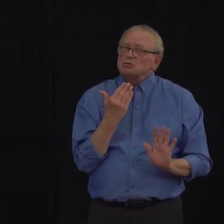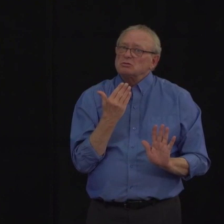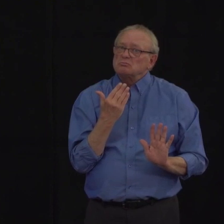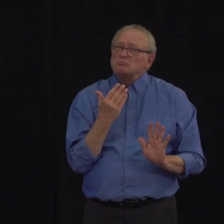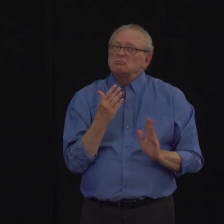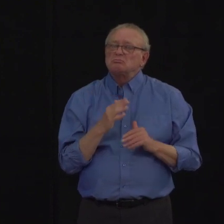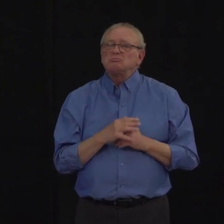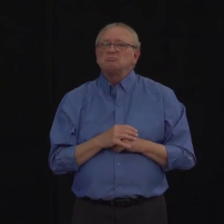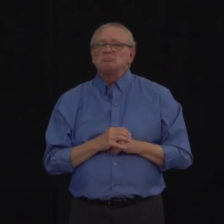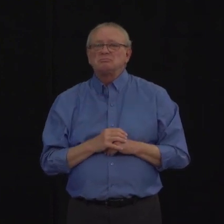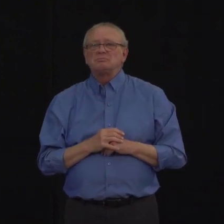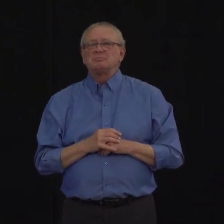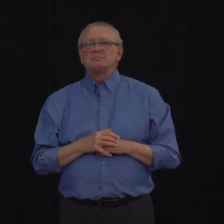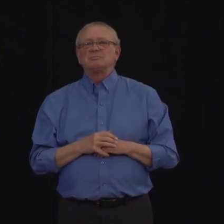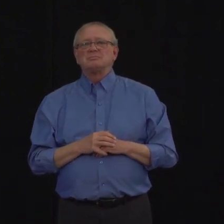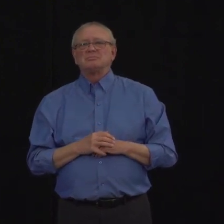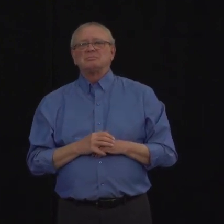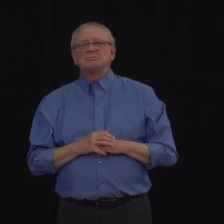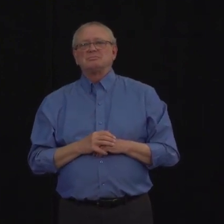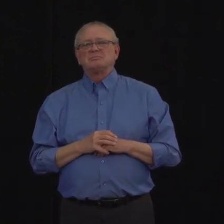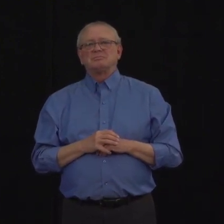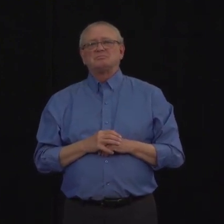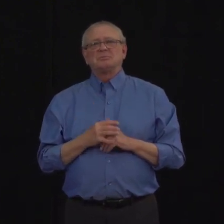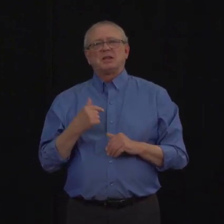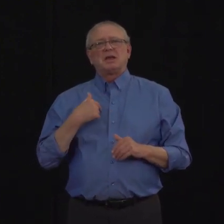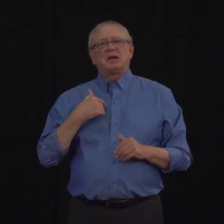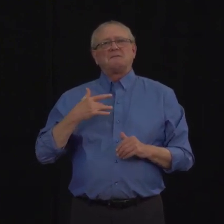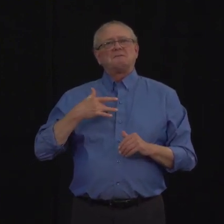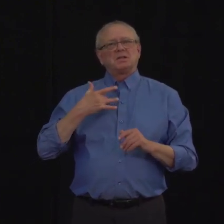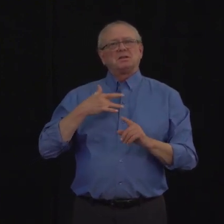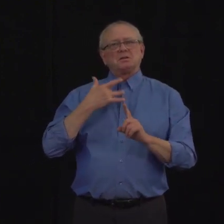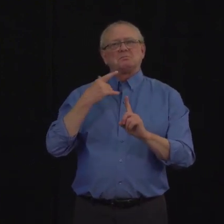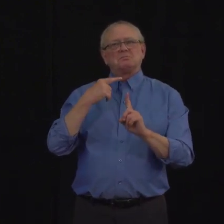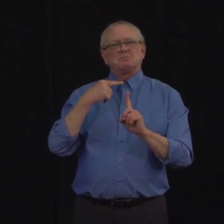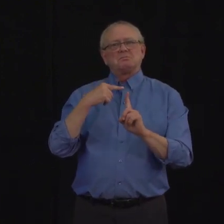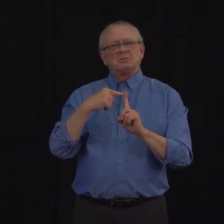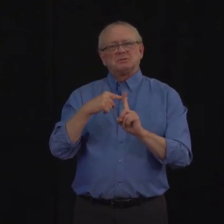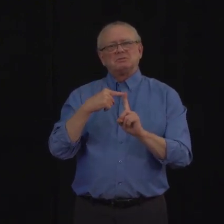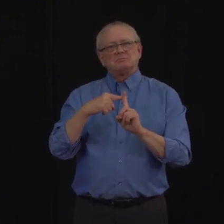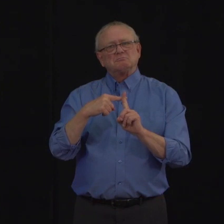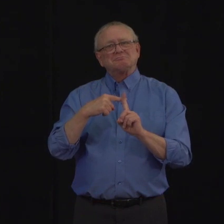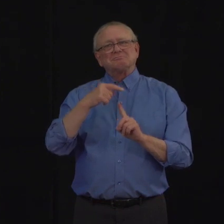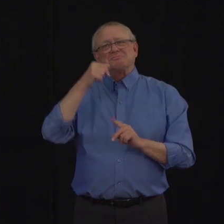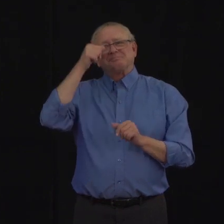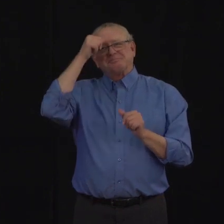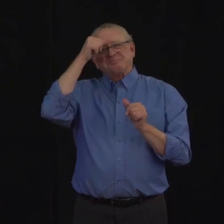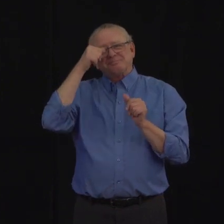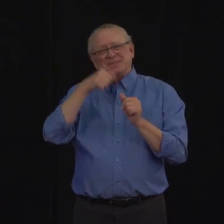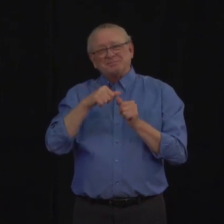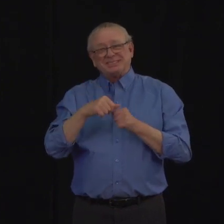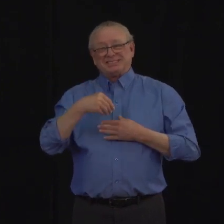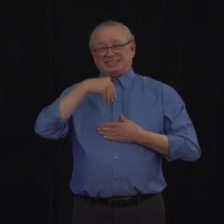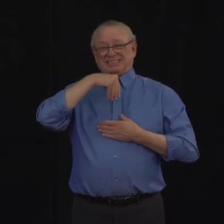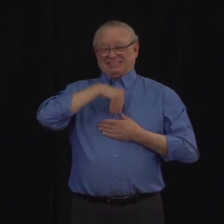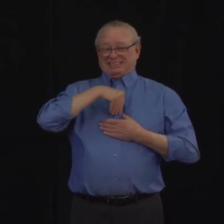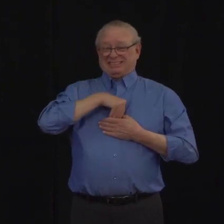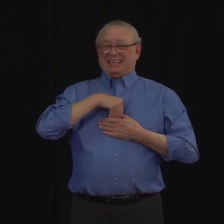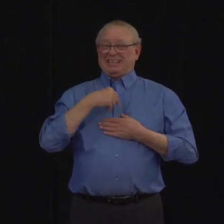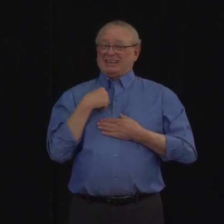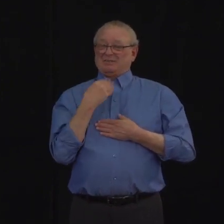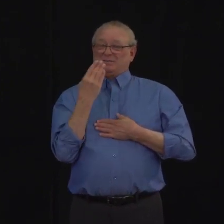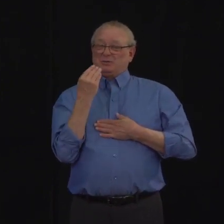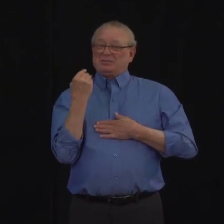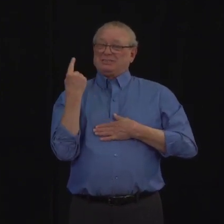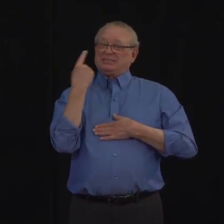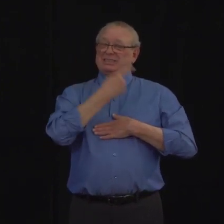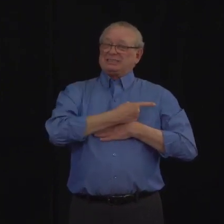think that we know that the incubation period is up to 14 days, and we also know that sometimes it can take a little